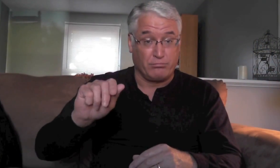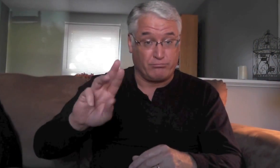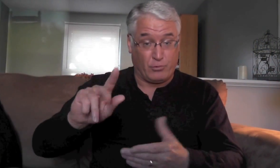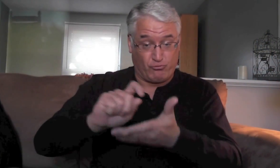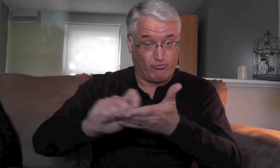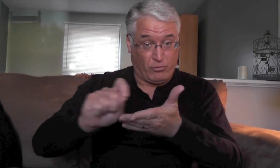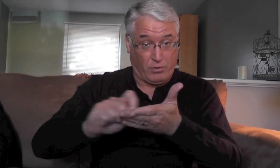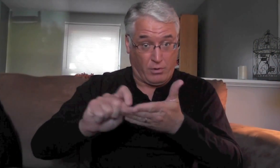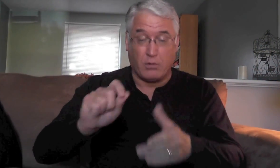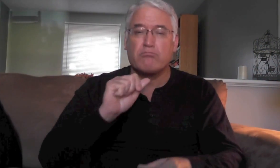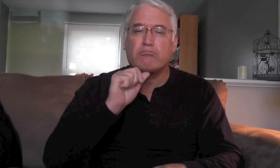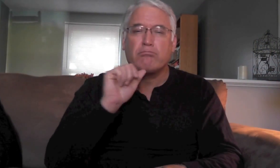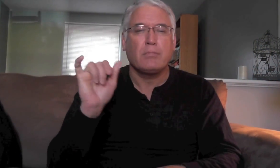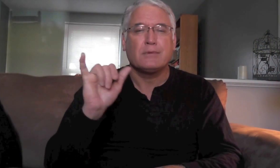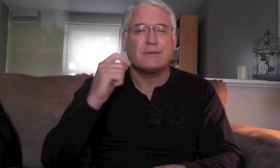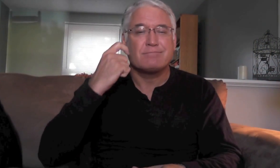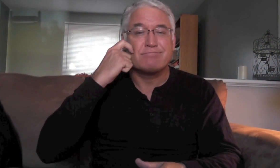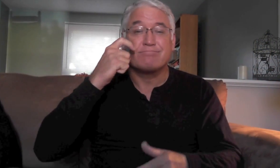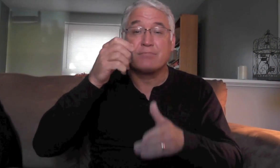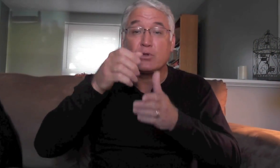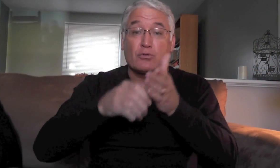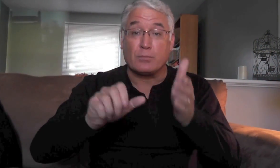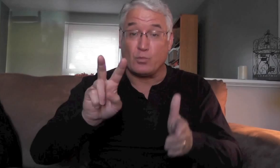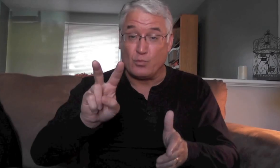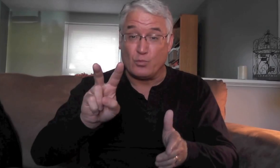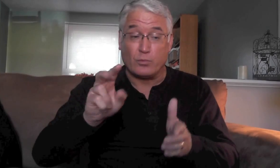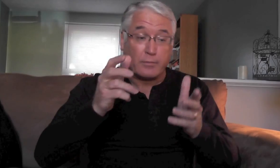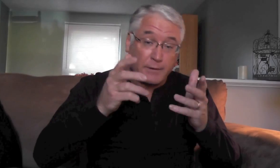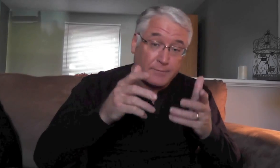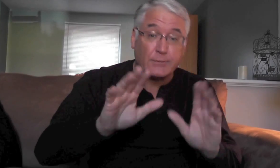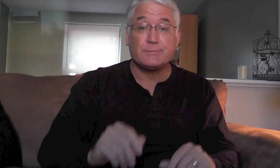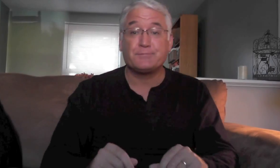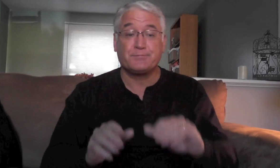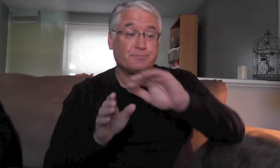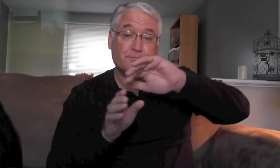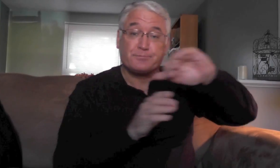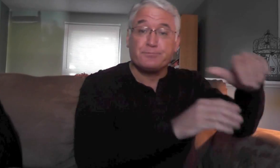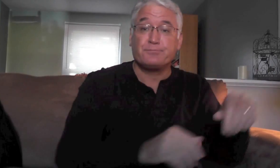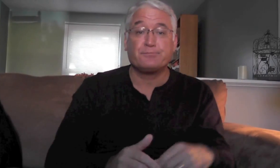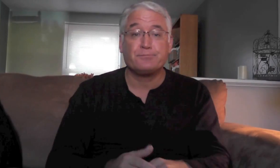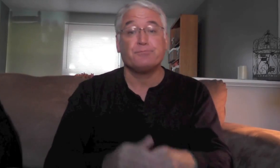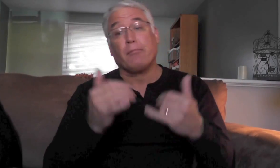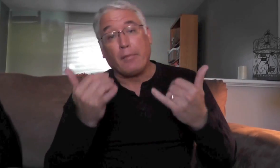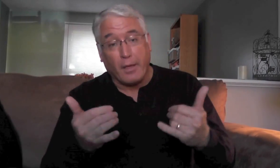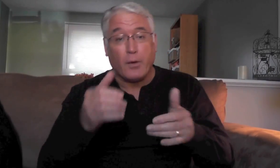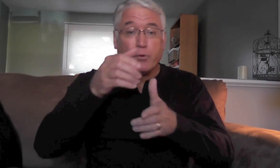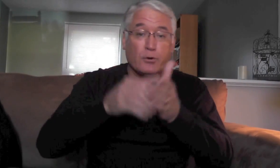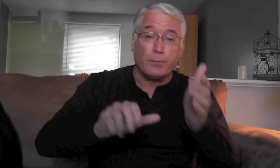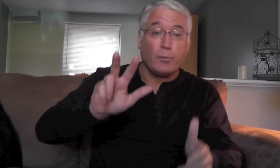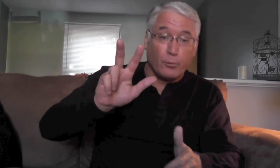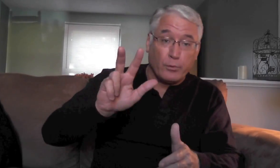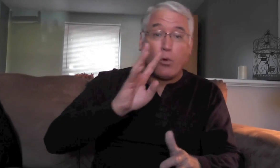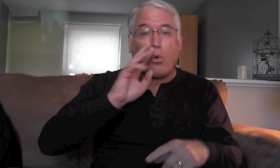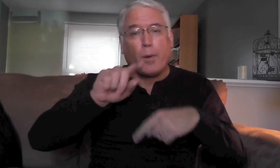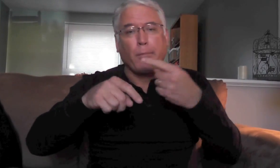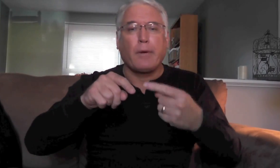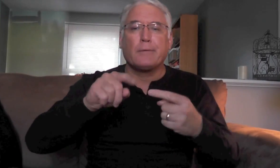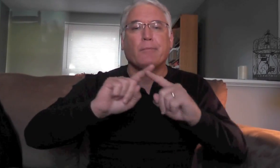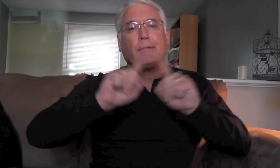So, Paul's writing, it's not like that, he wrote chapter 2 and finished, put that subject aside, and now we have a new subject on